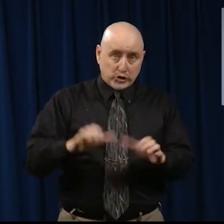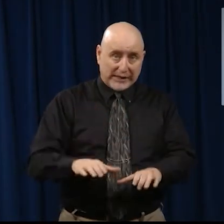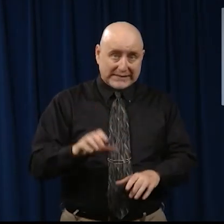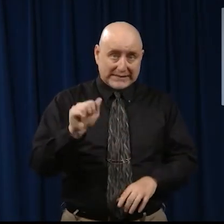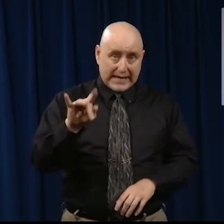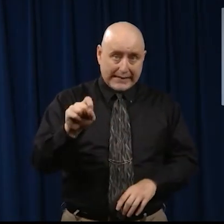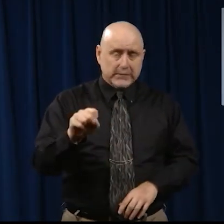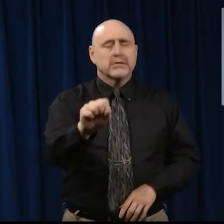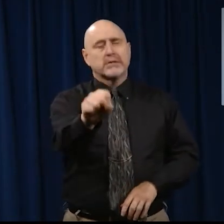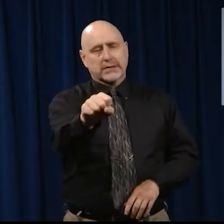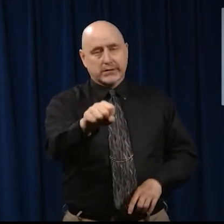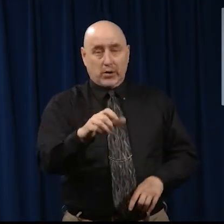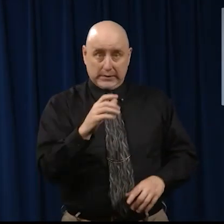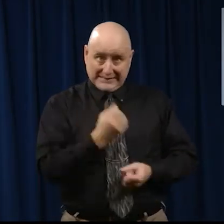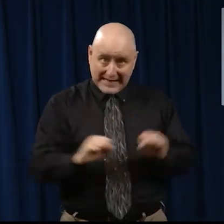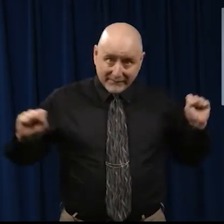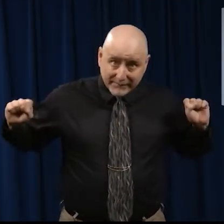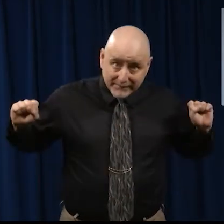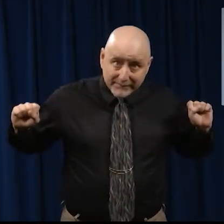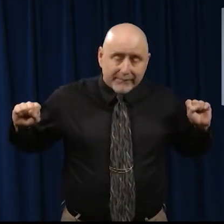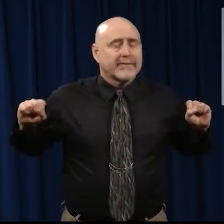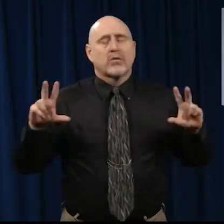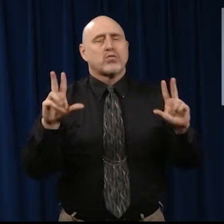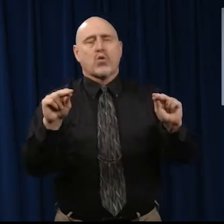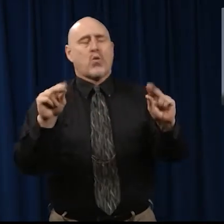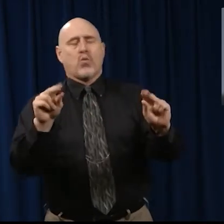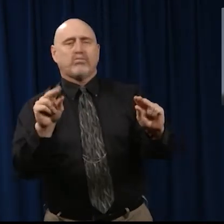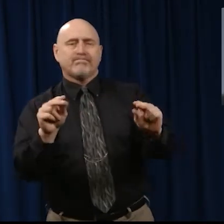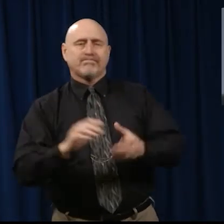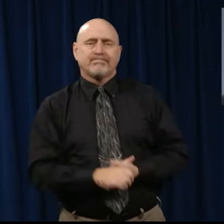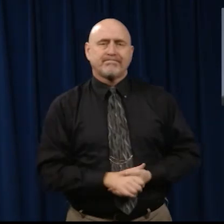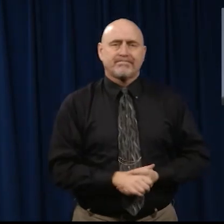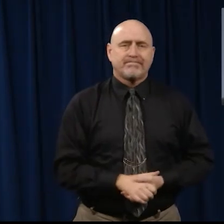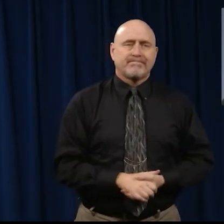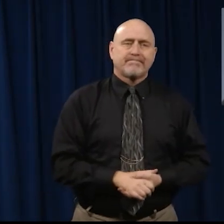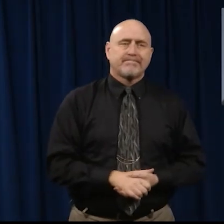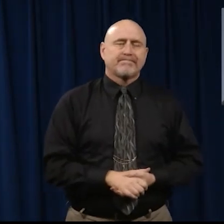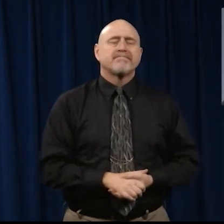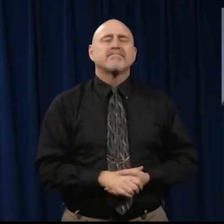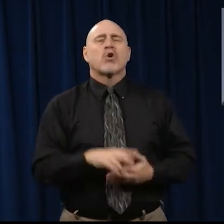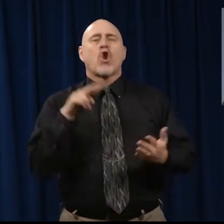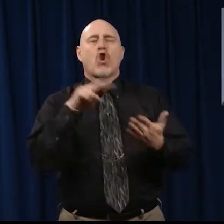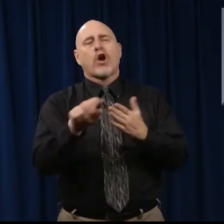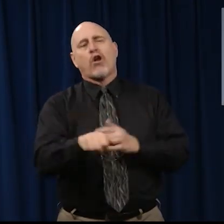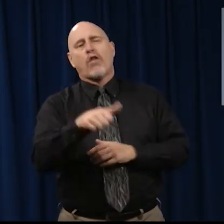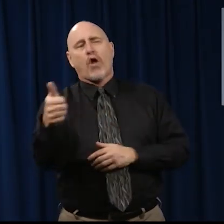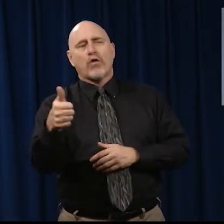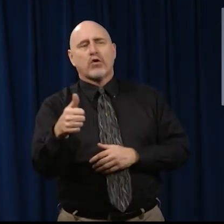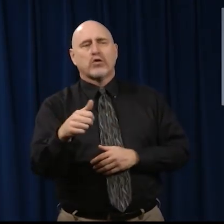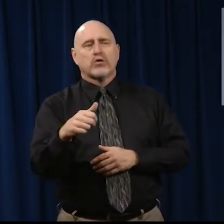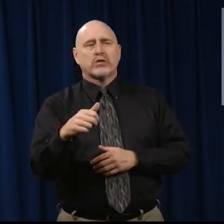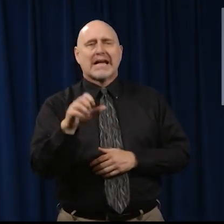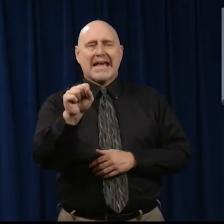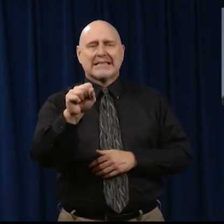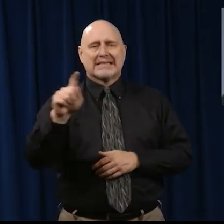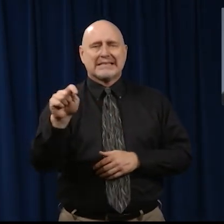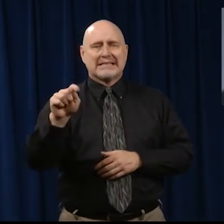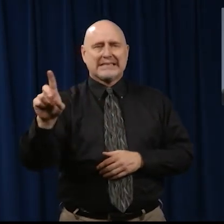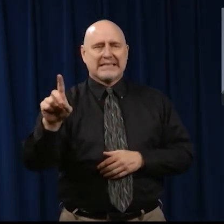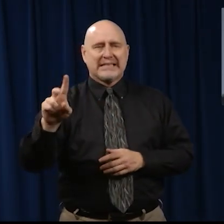your chances of getting it? Yes. Will it make it safe? Absolutely, positively not. Let's look at another sexually